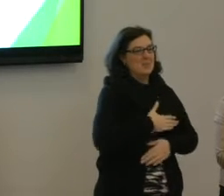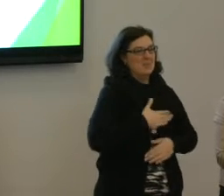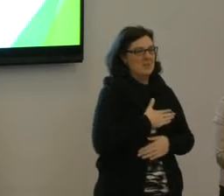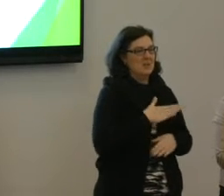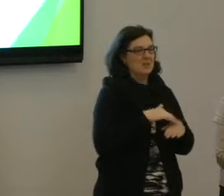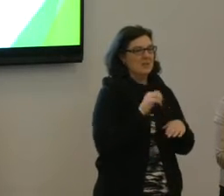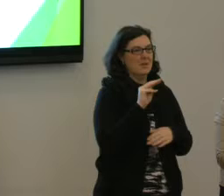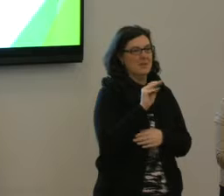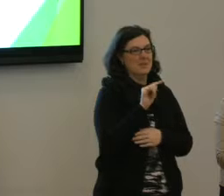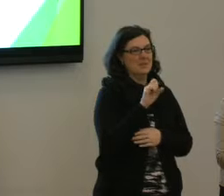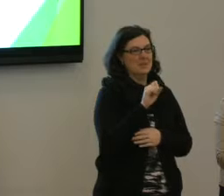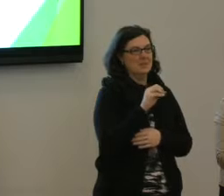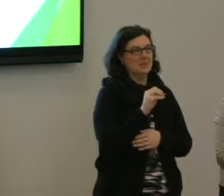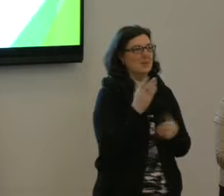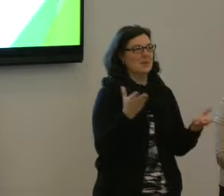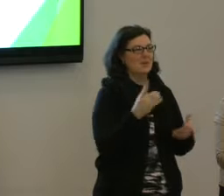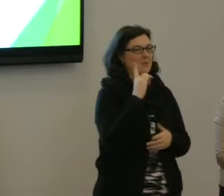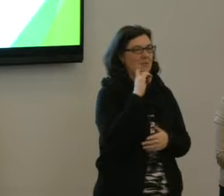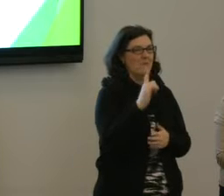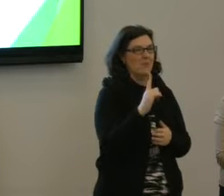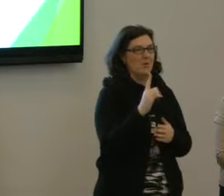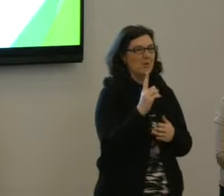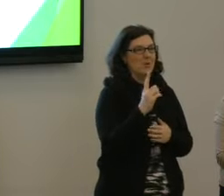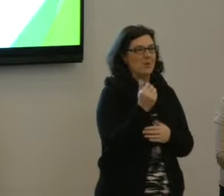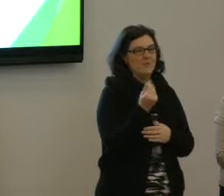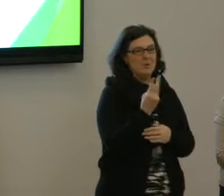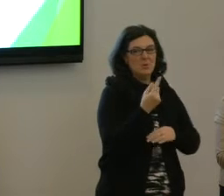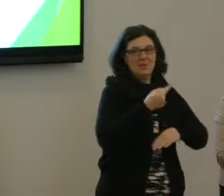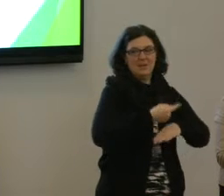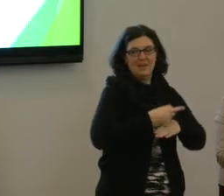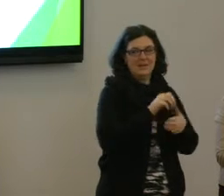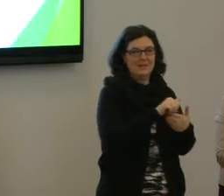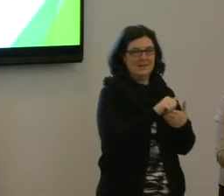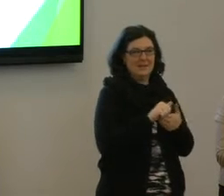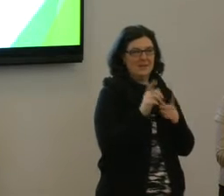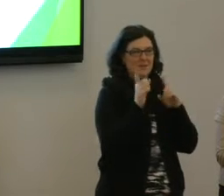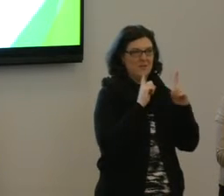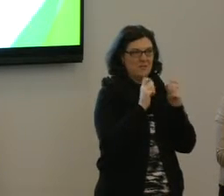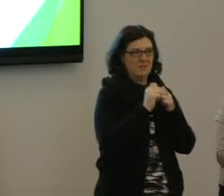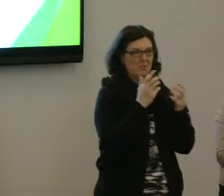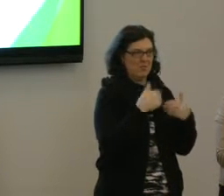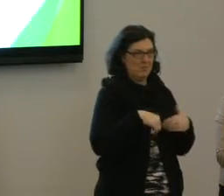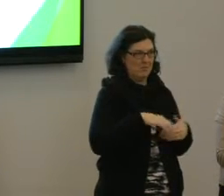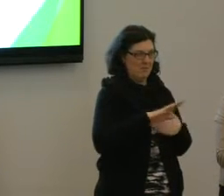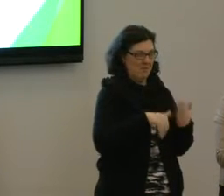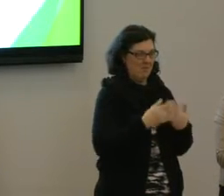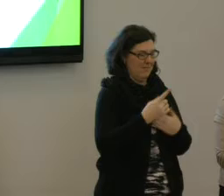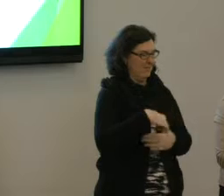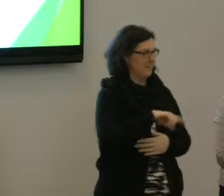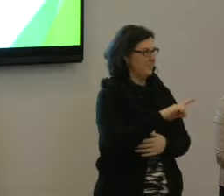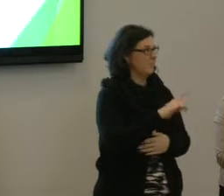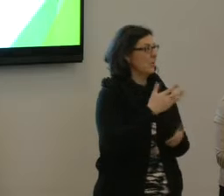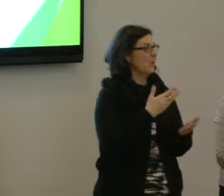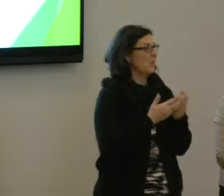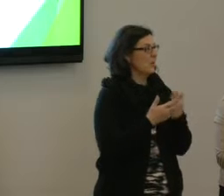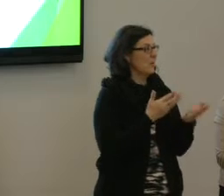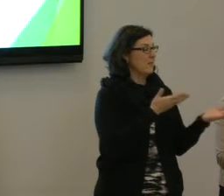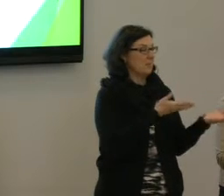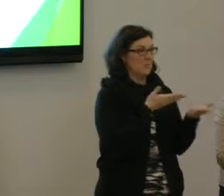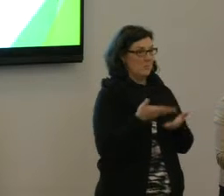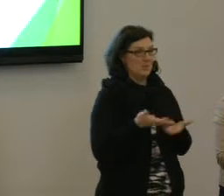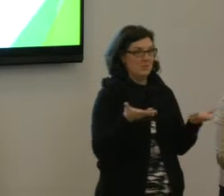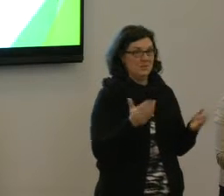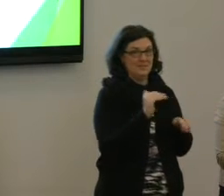to MTSO, be here for the next couple of days, and lead conversations with all of you. Whatever brings you here